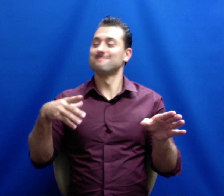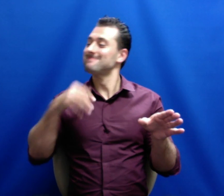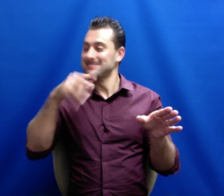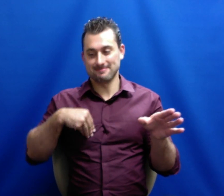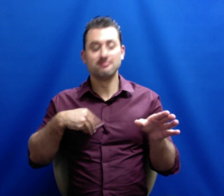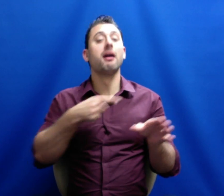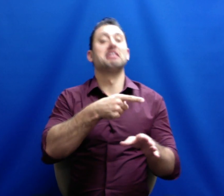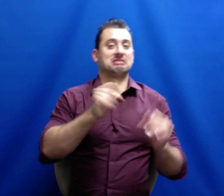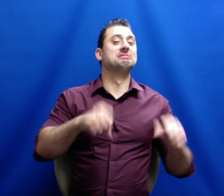acceptable.